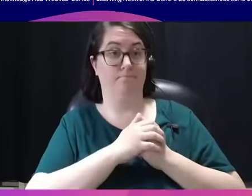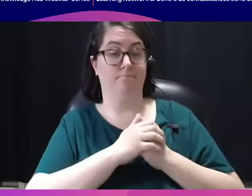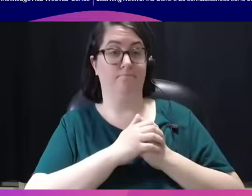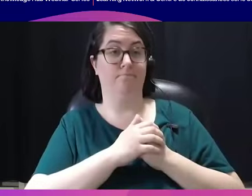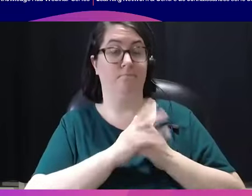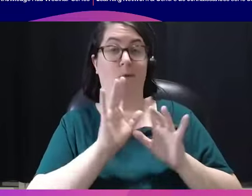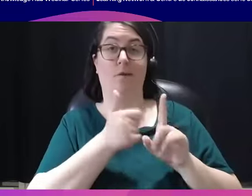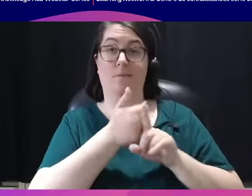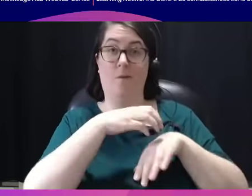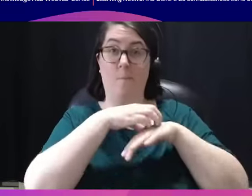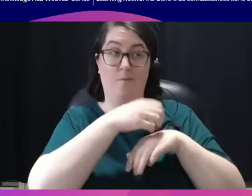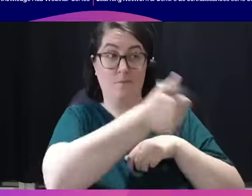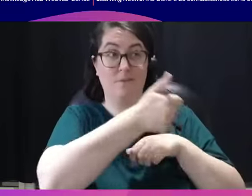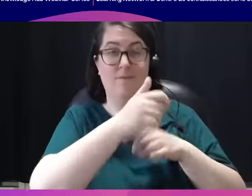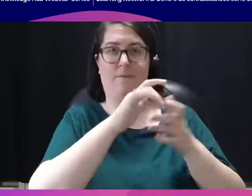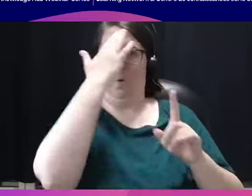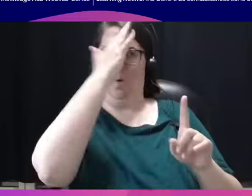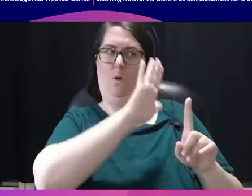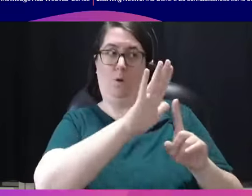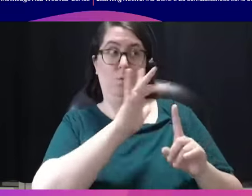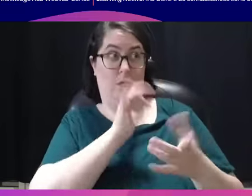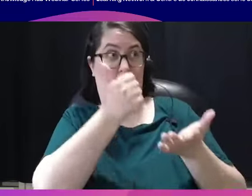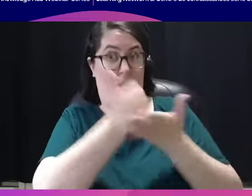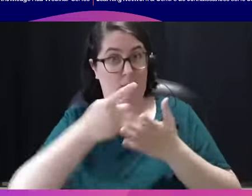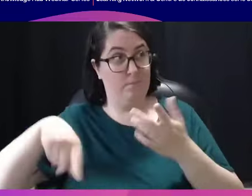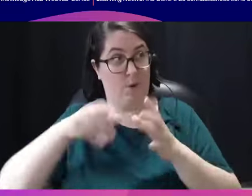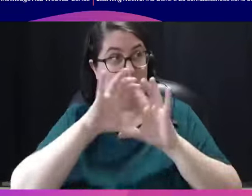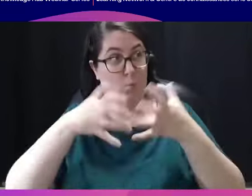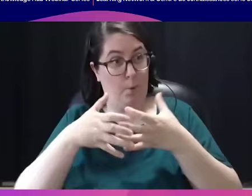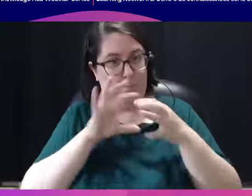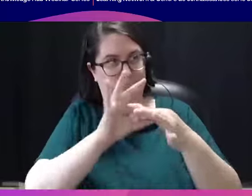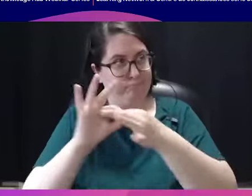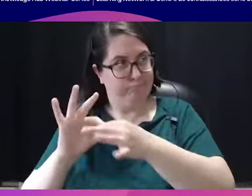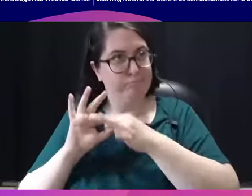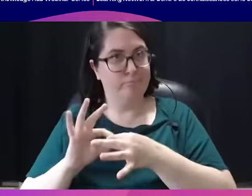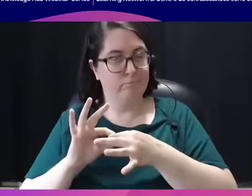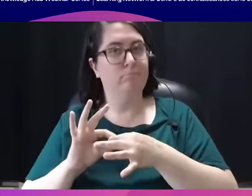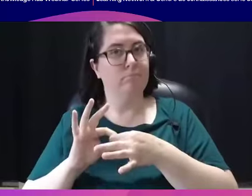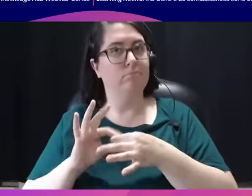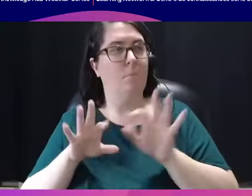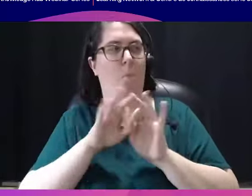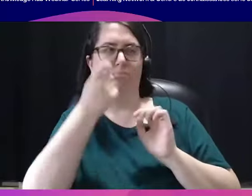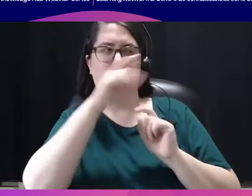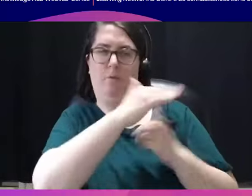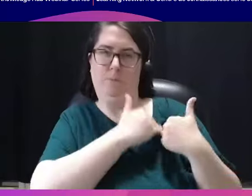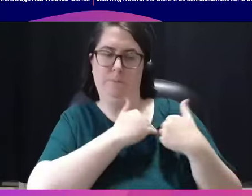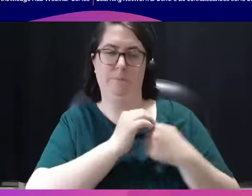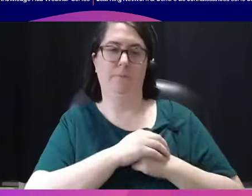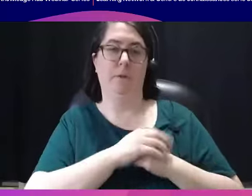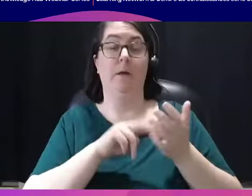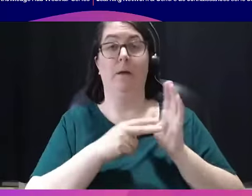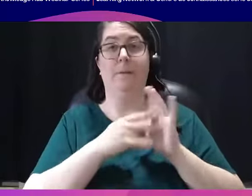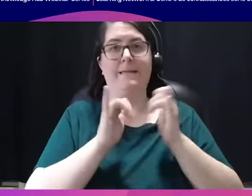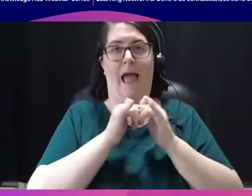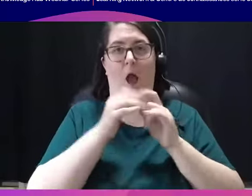evaluate how platforms are crucial in radicalization and in-group cohesion. And so this includes considering how content